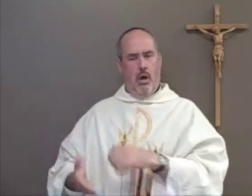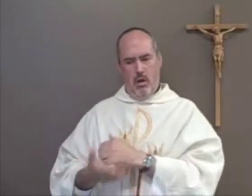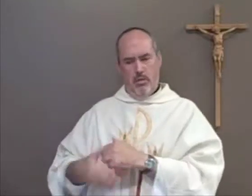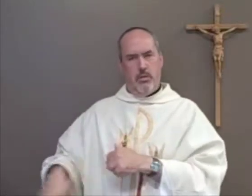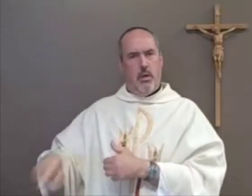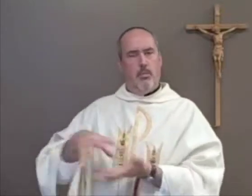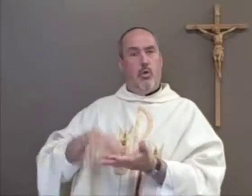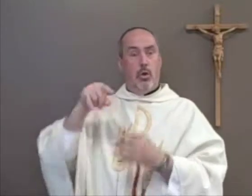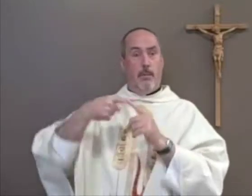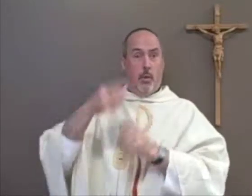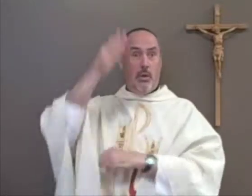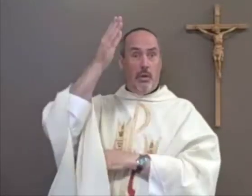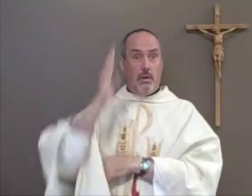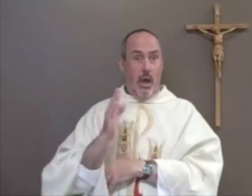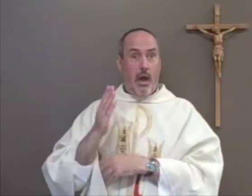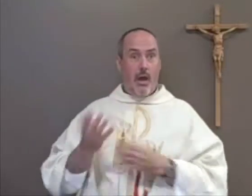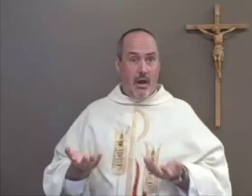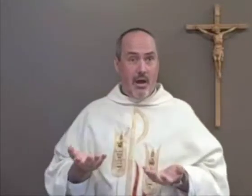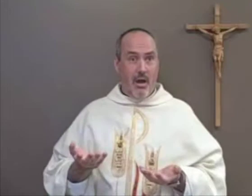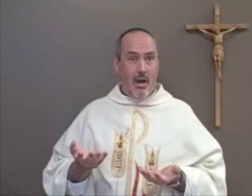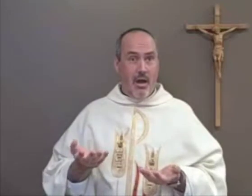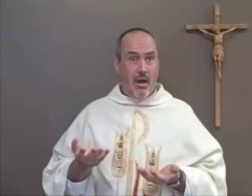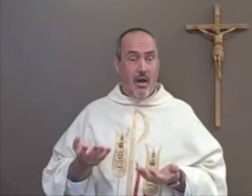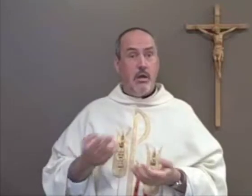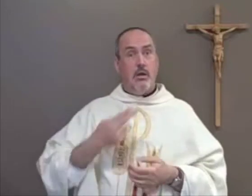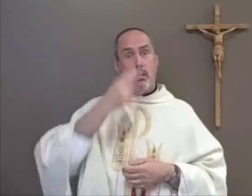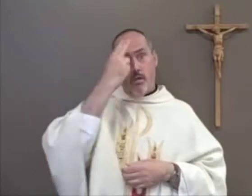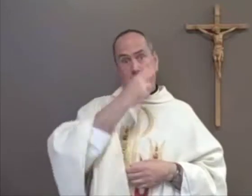children about God and about the Catholic faith.